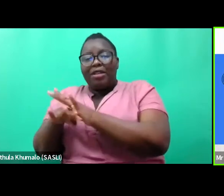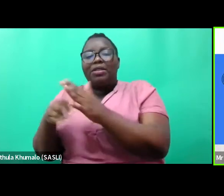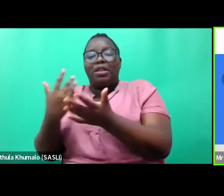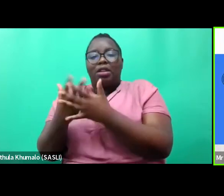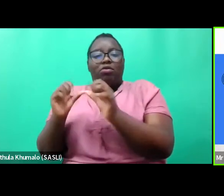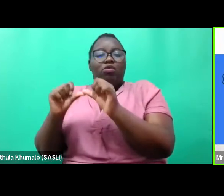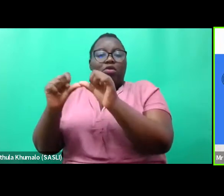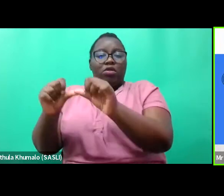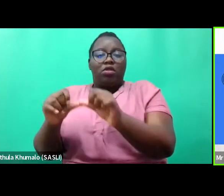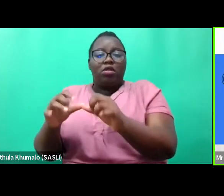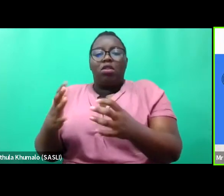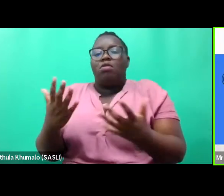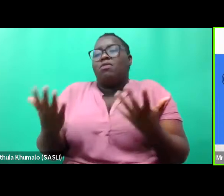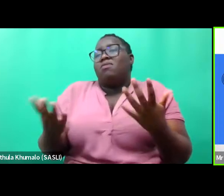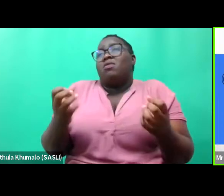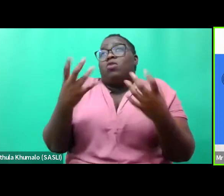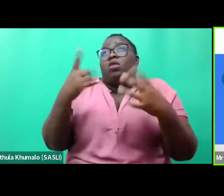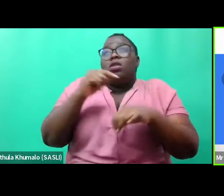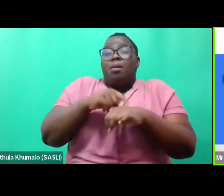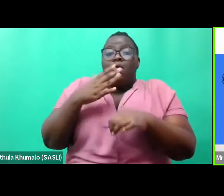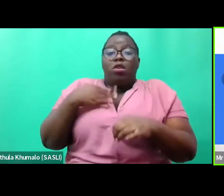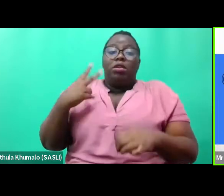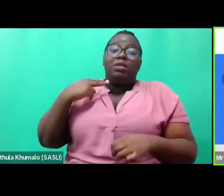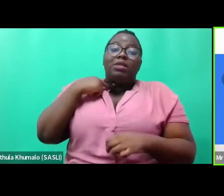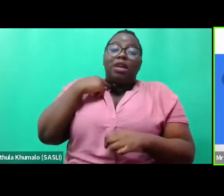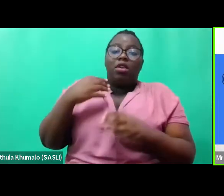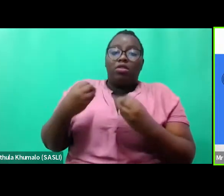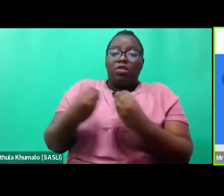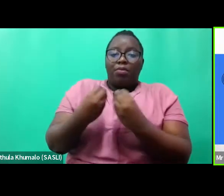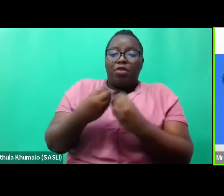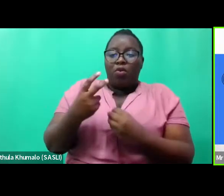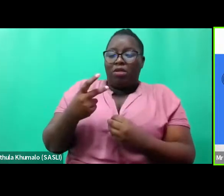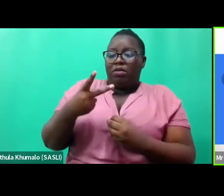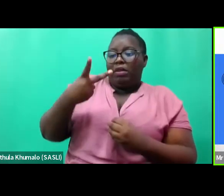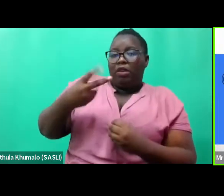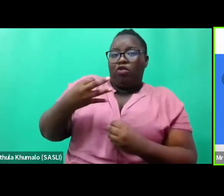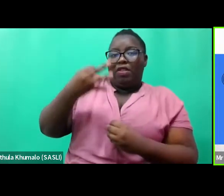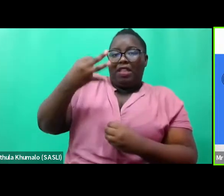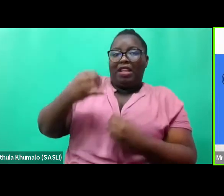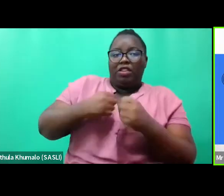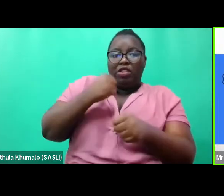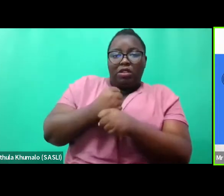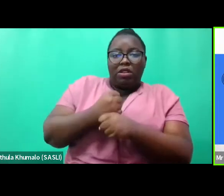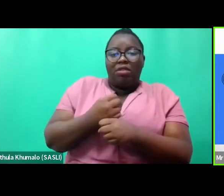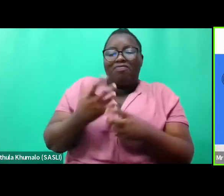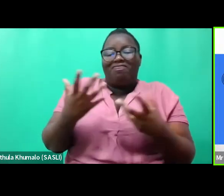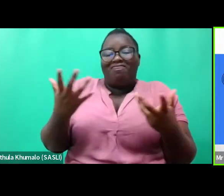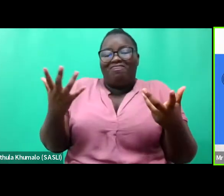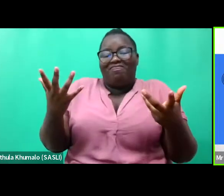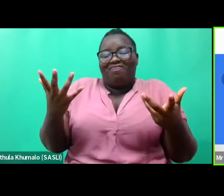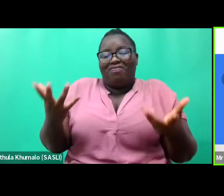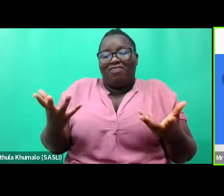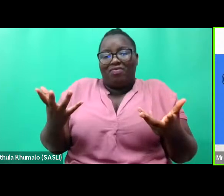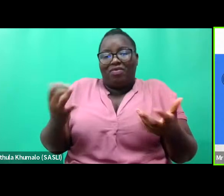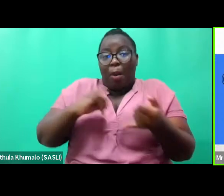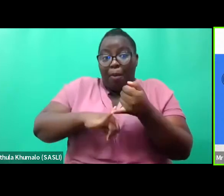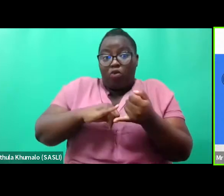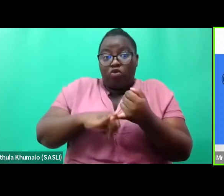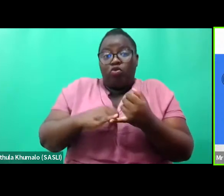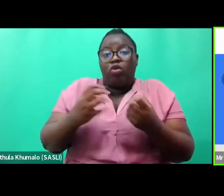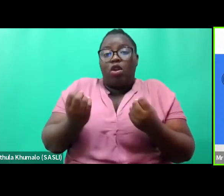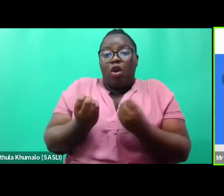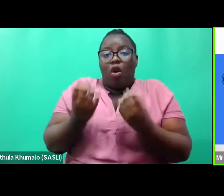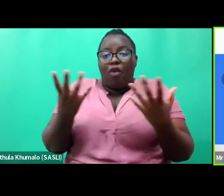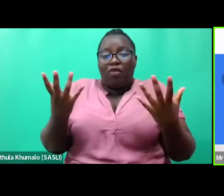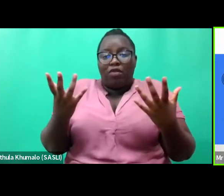got stuck with something on a second level or third year module, I often had, often my tutors would